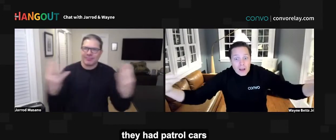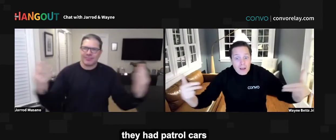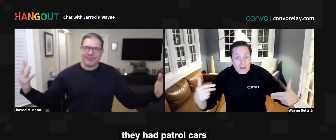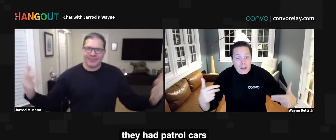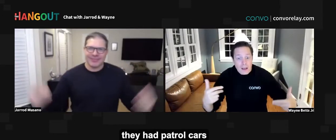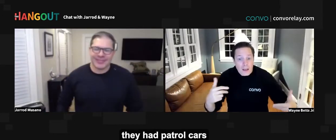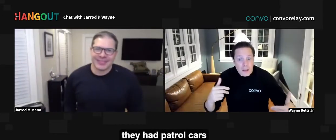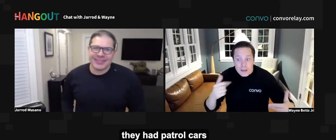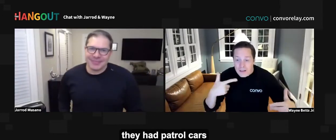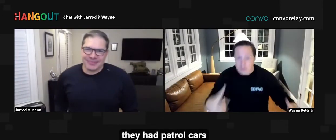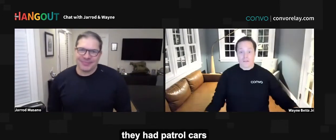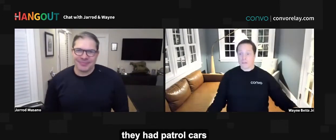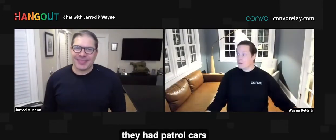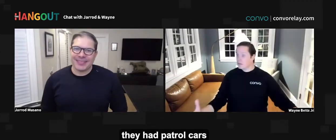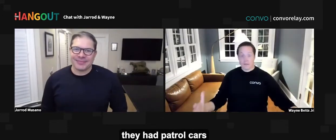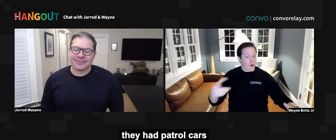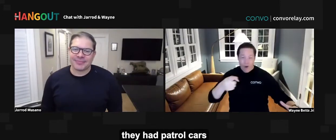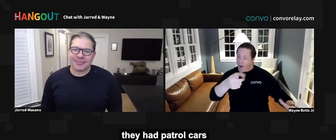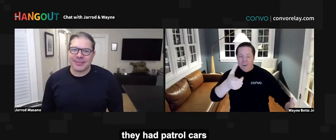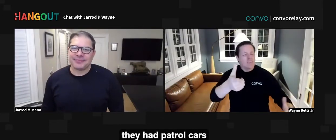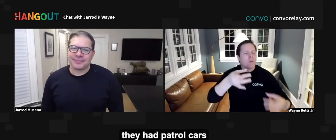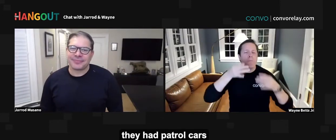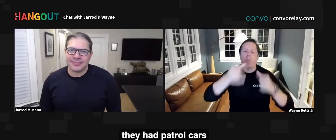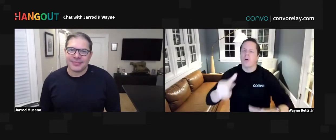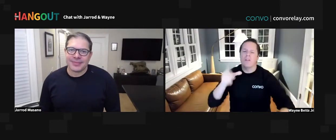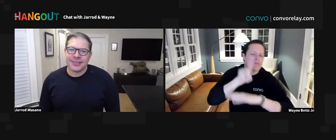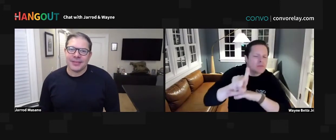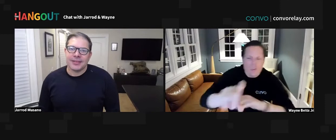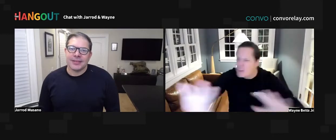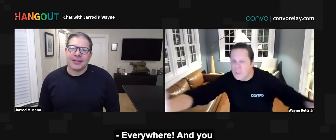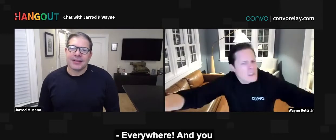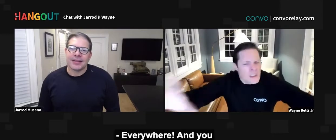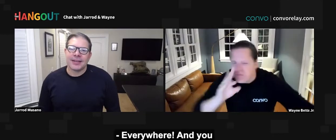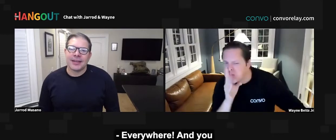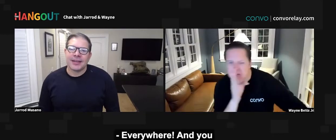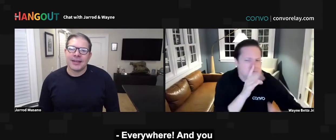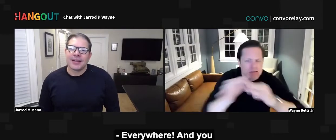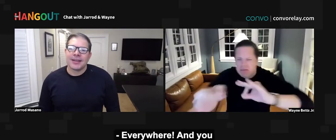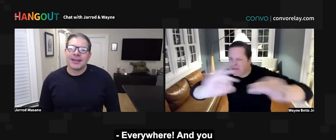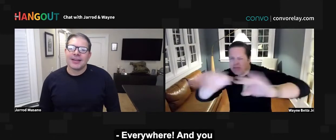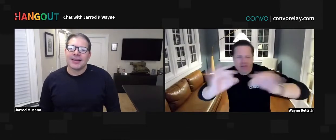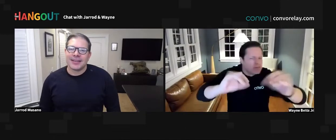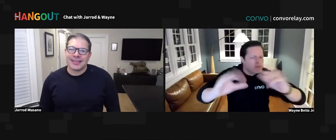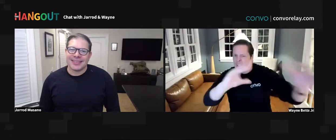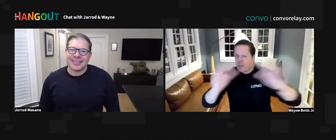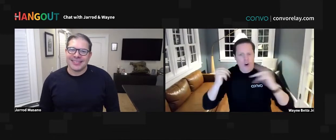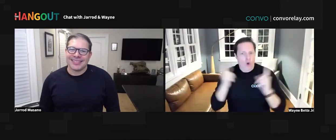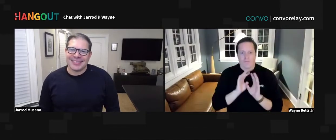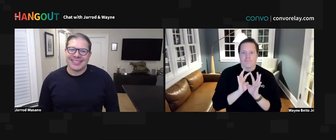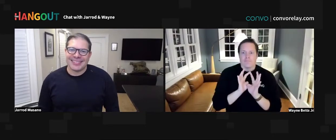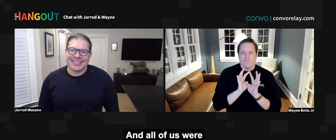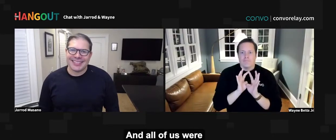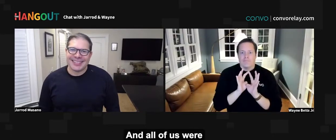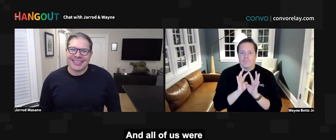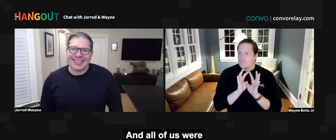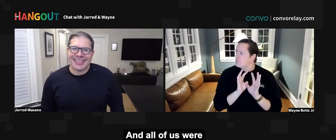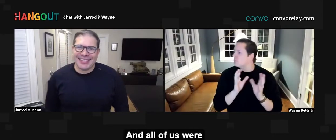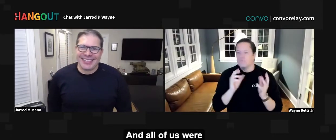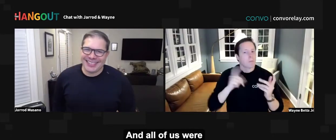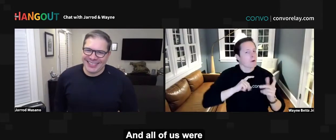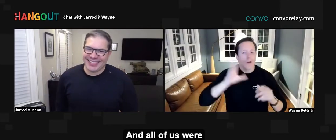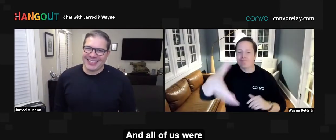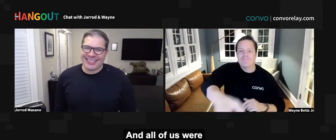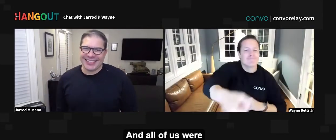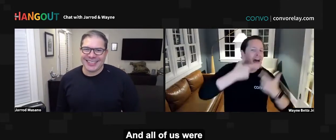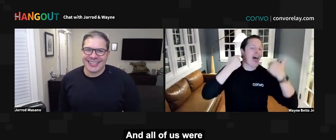block. They had patrol cars lined up all around. everywhere. And you immediately came out and started speaking to them. And all of us